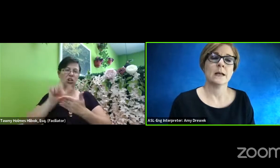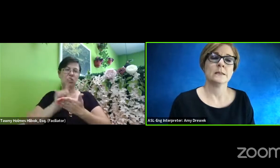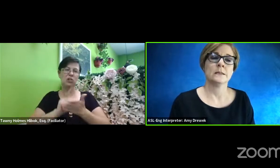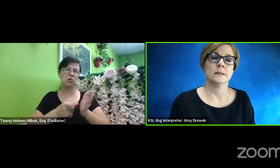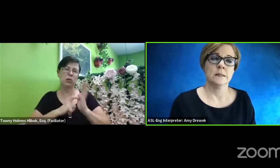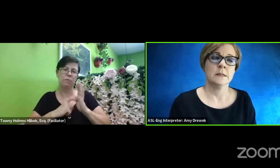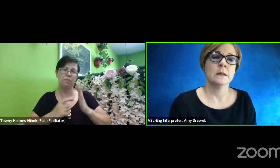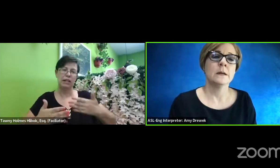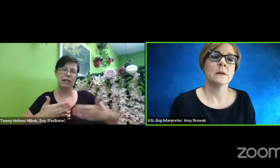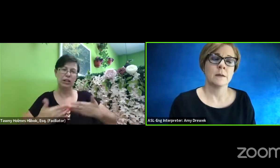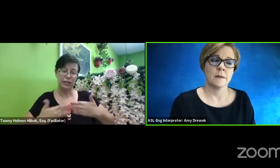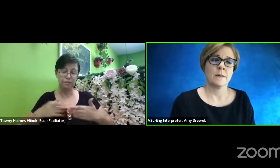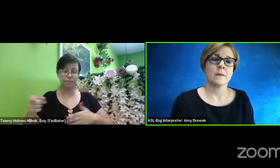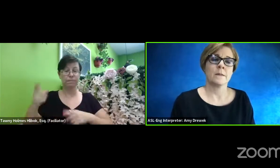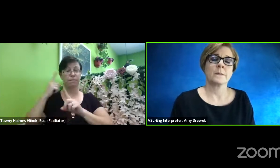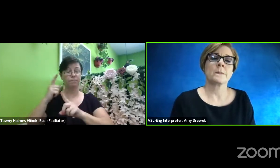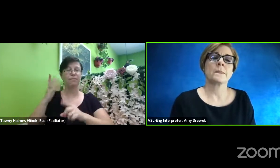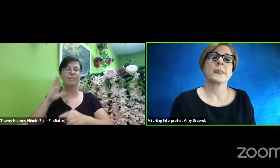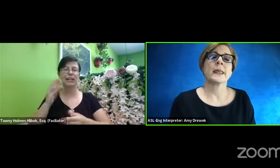annually assessed.